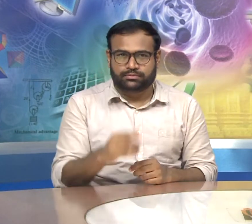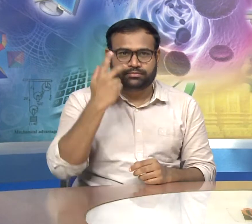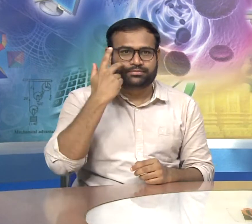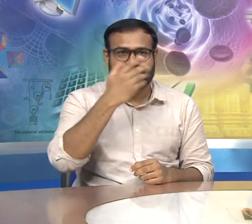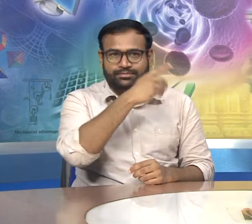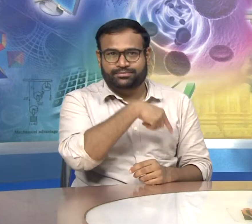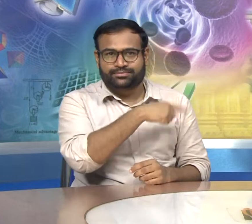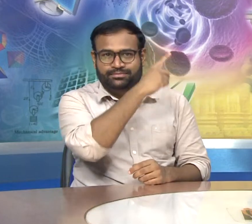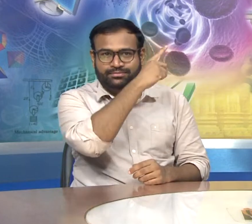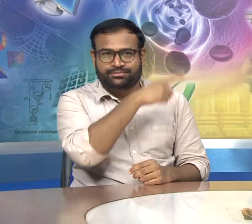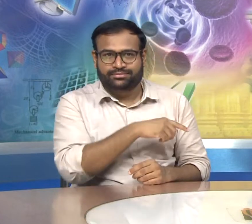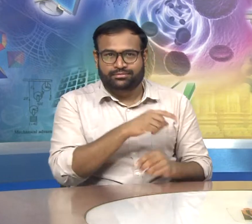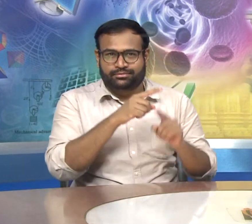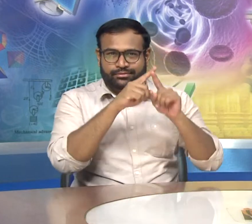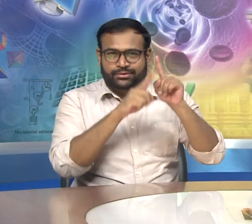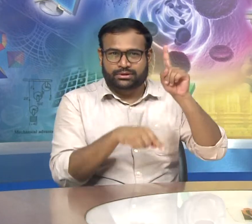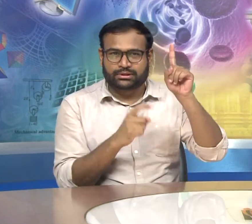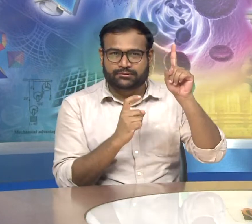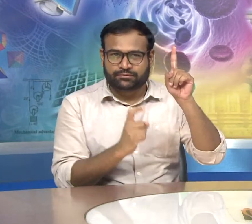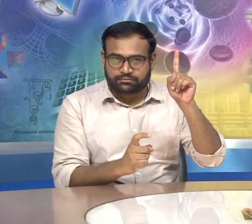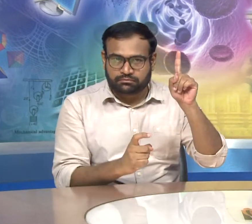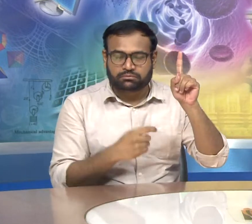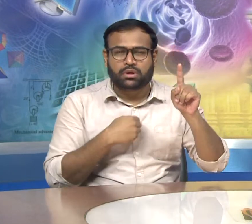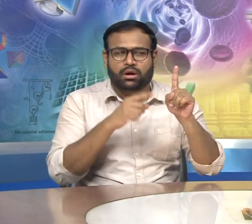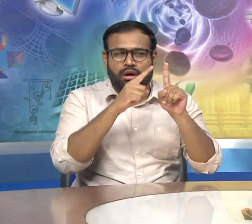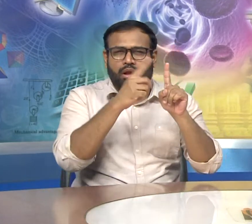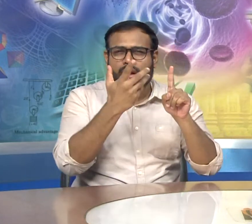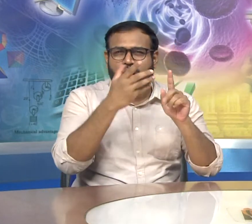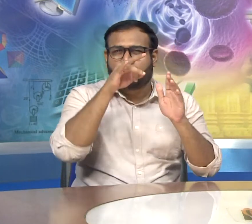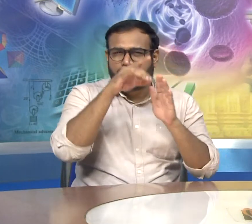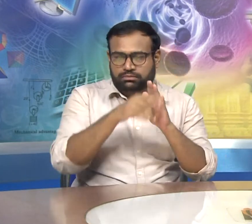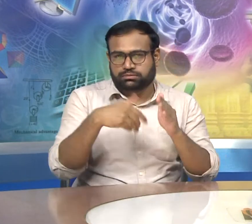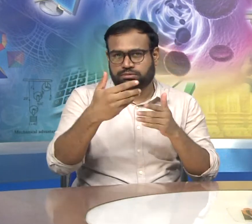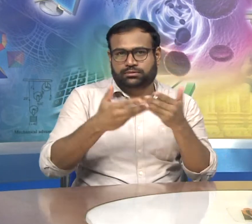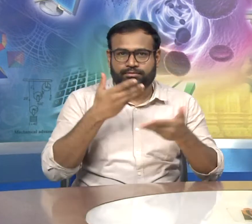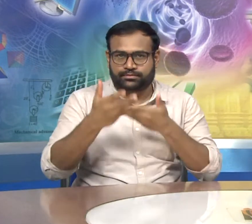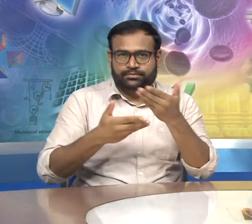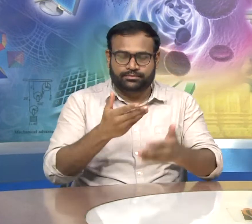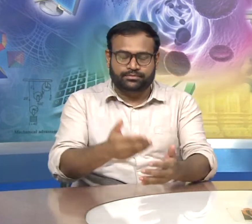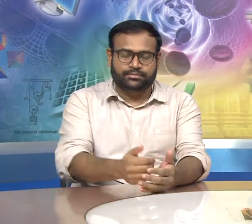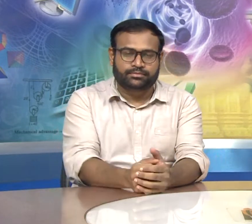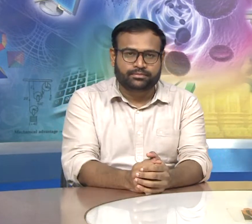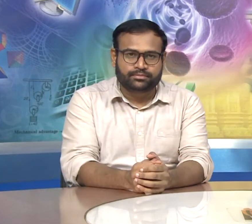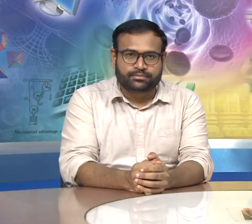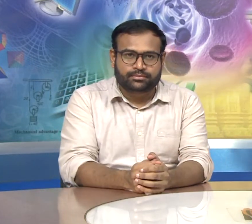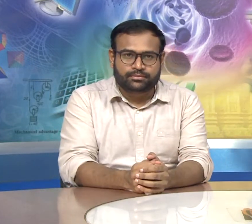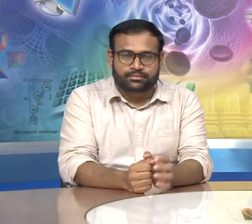So you can see all these point here. First point is lending